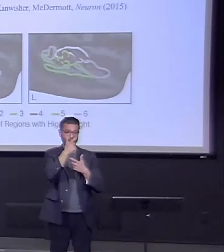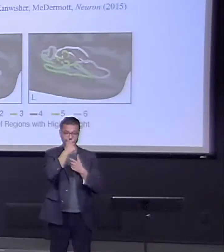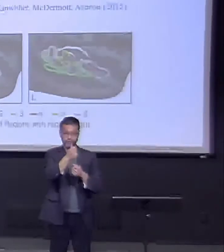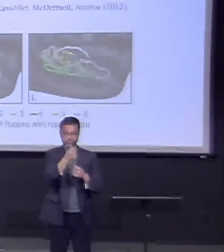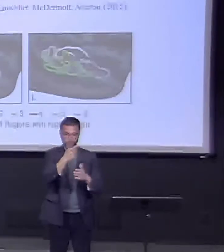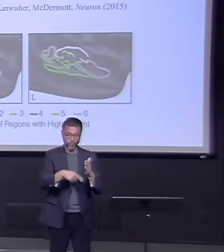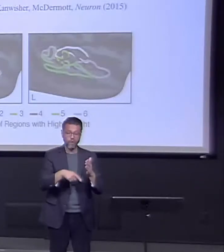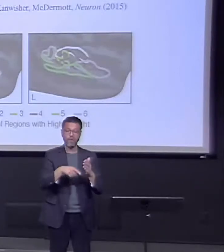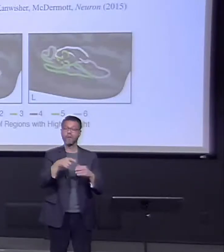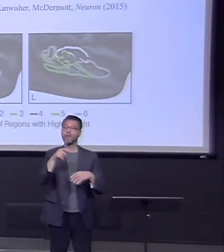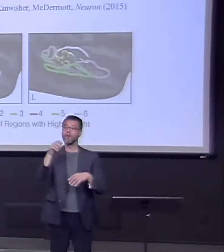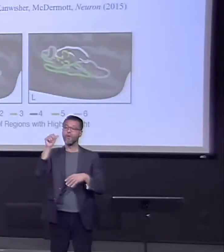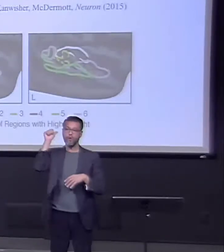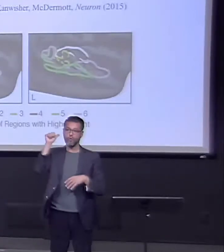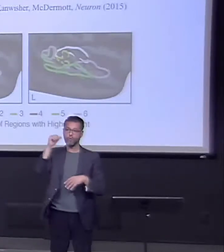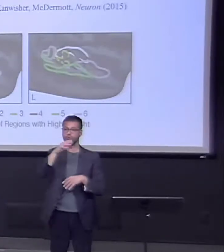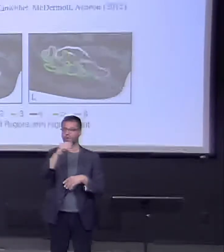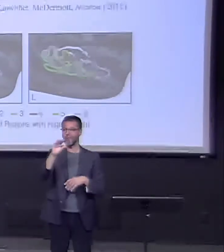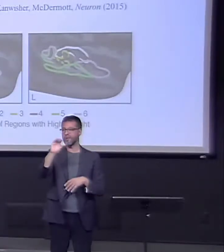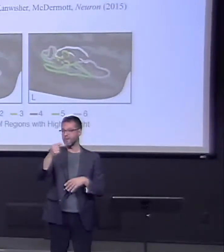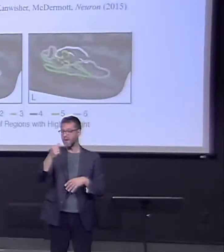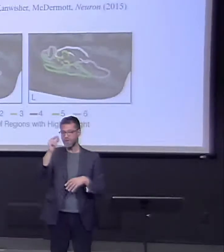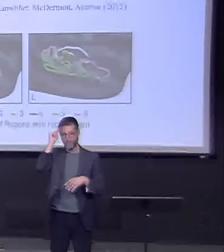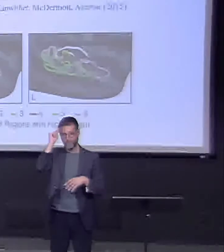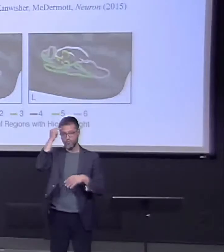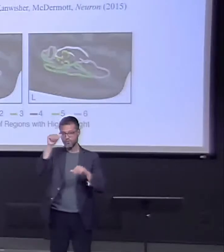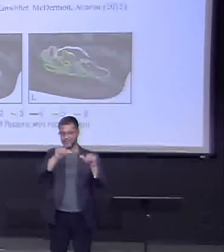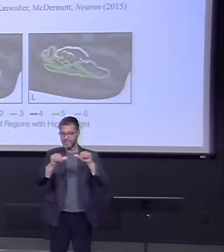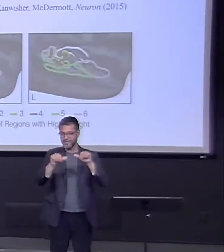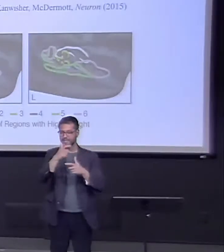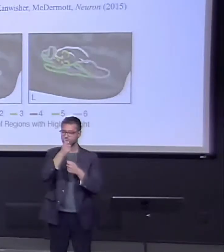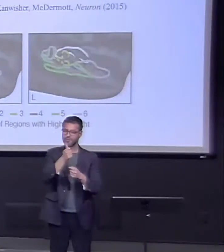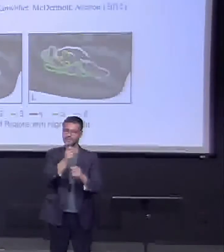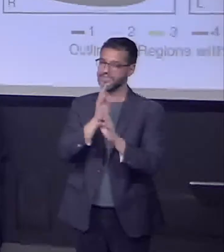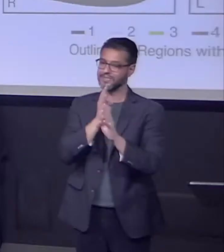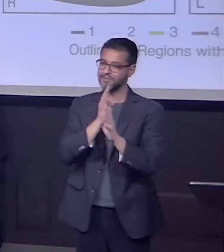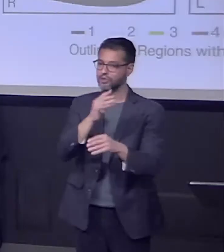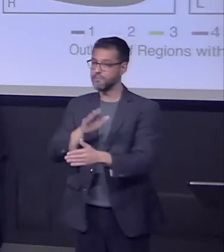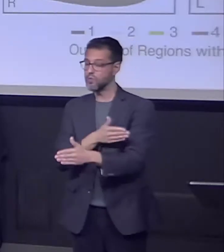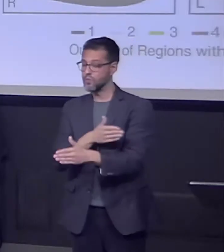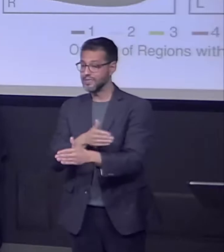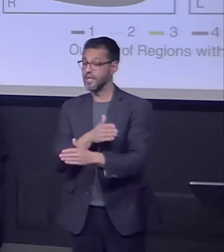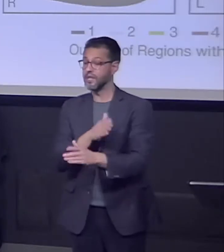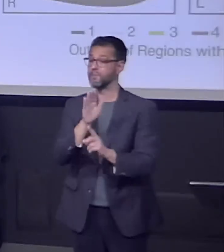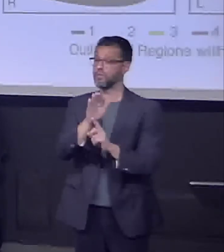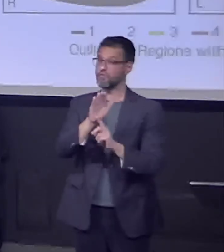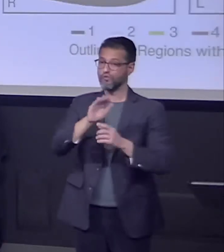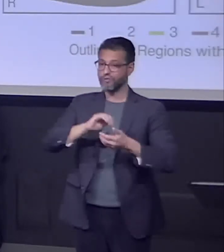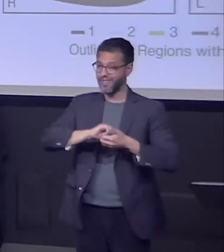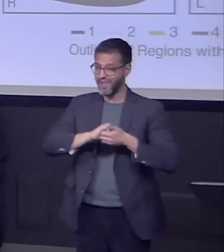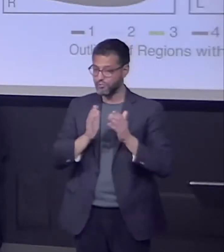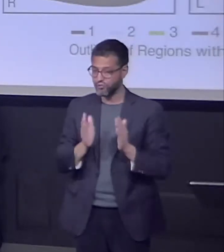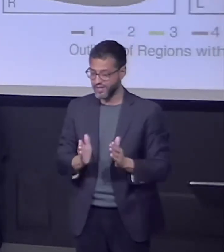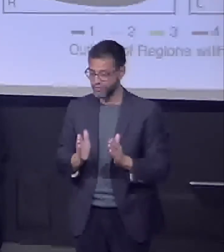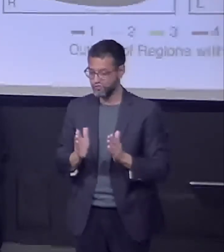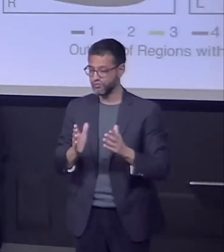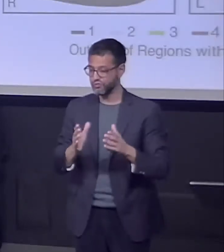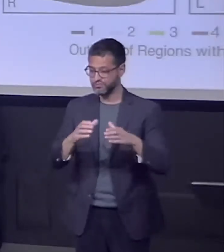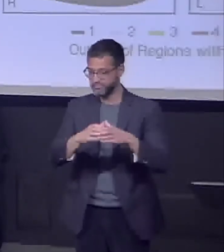in auditory cognitive neuroscience and is interested in speech and music. So with her collaborators,